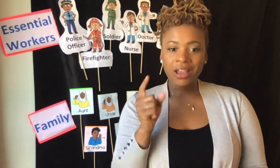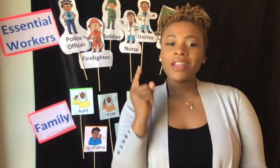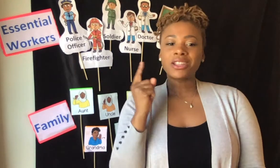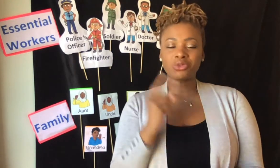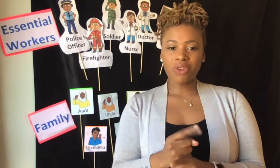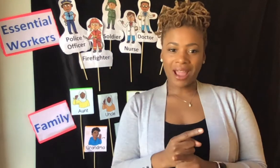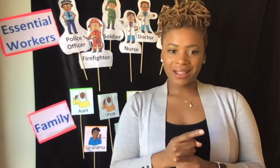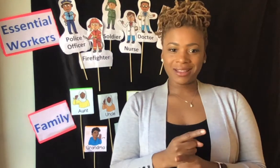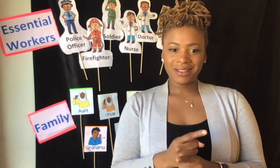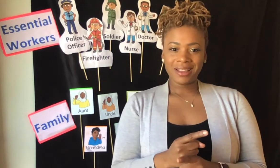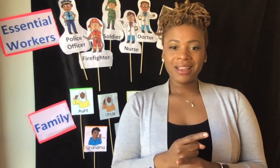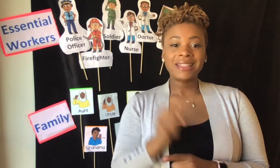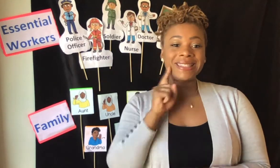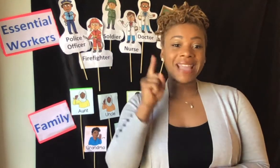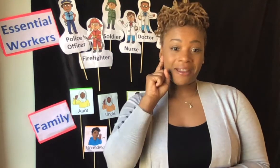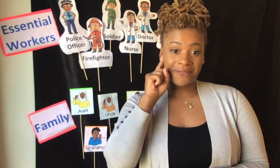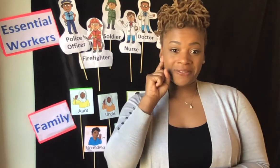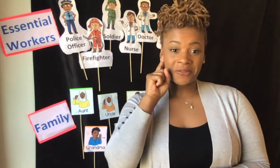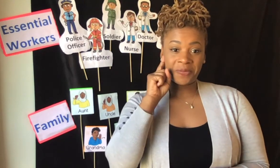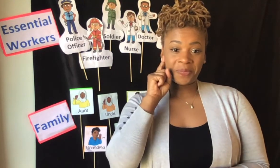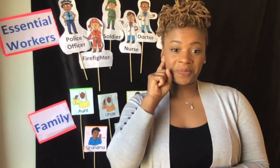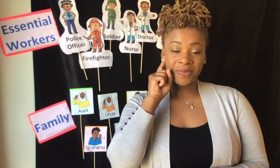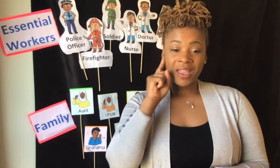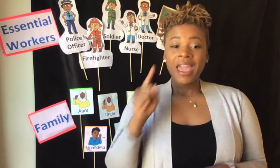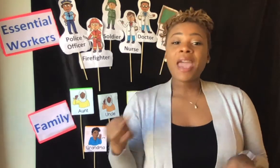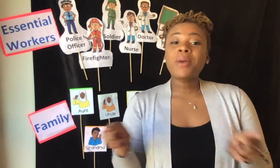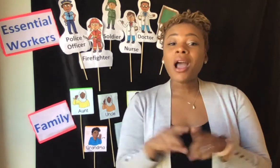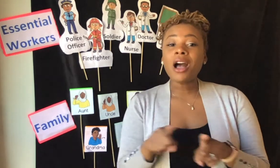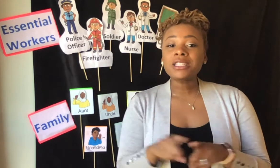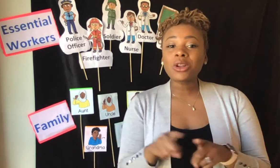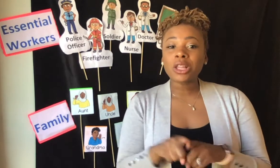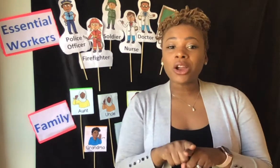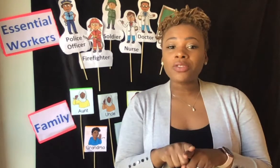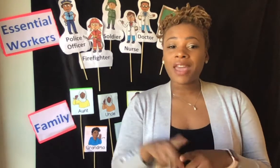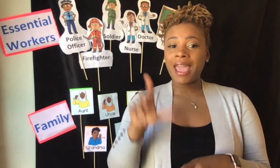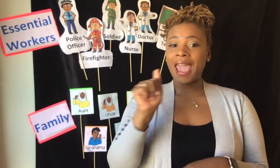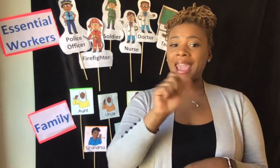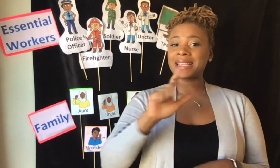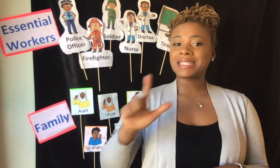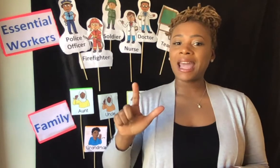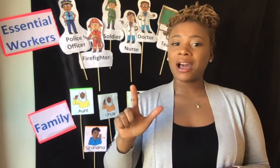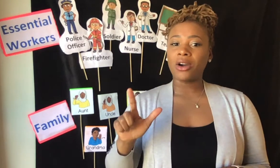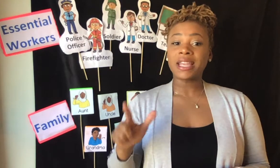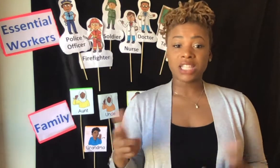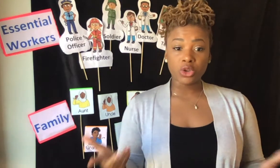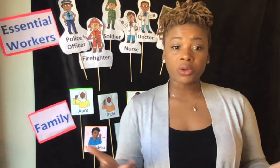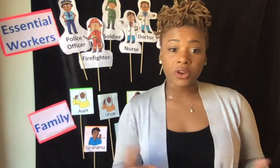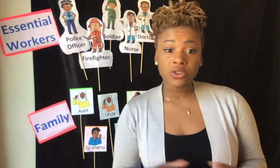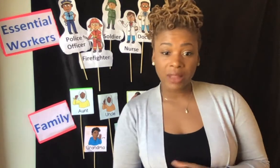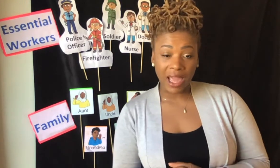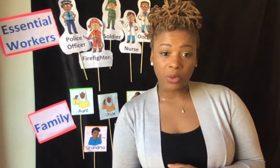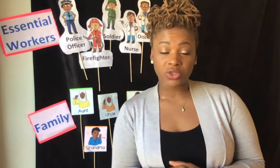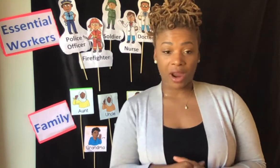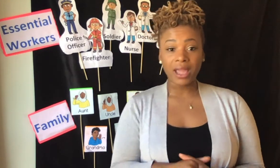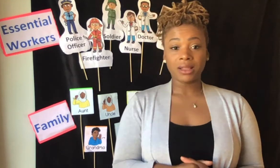That's right, deaf. And we also learned that ASL is a universal language, right?